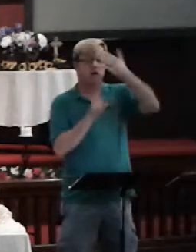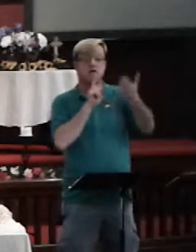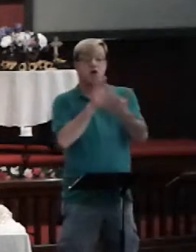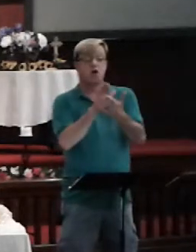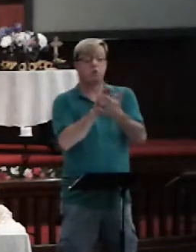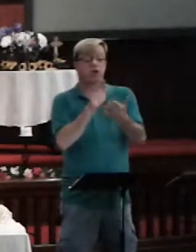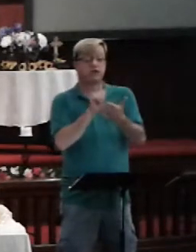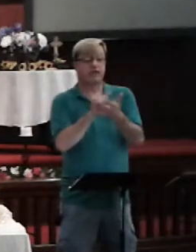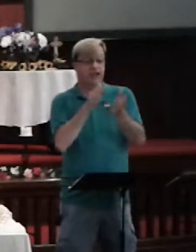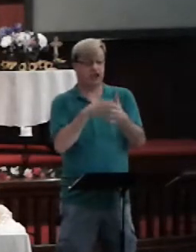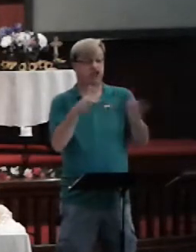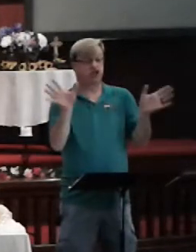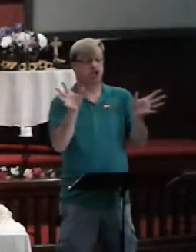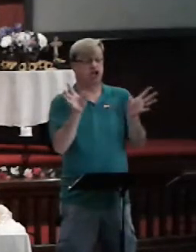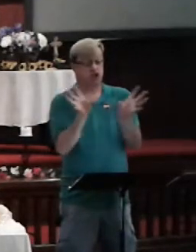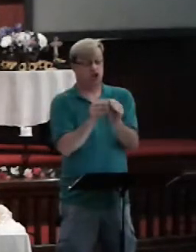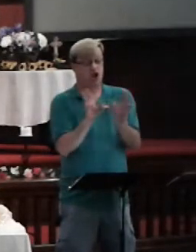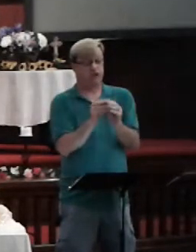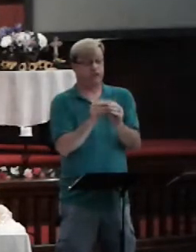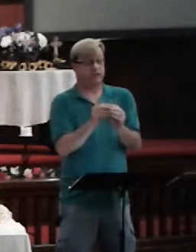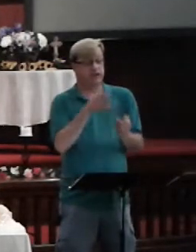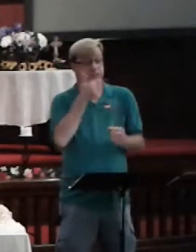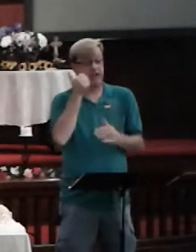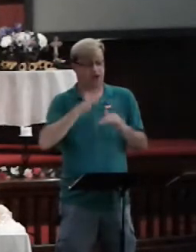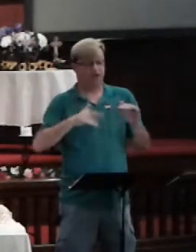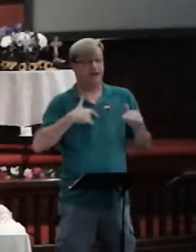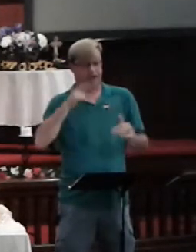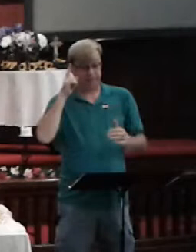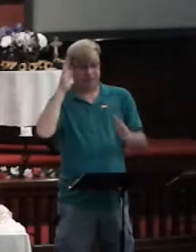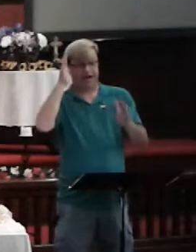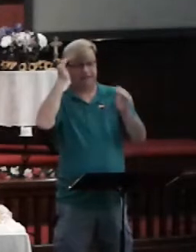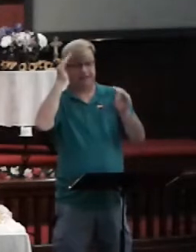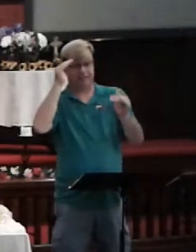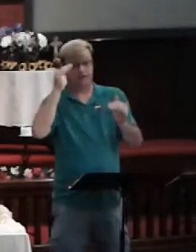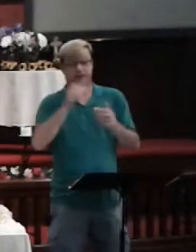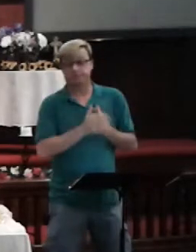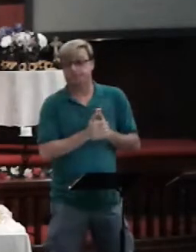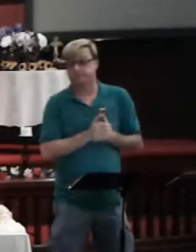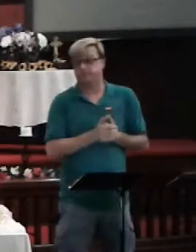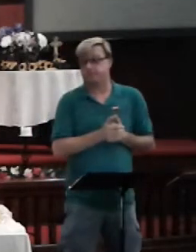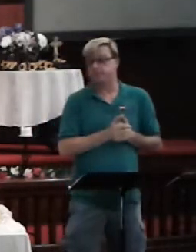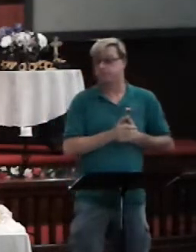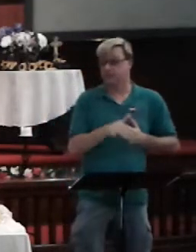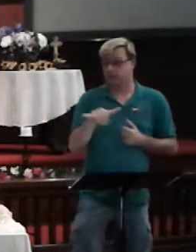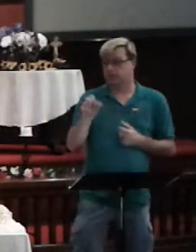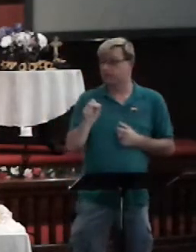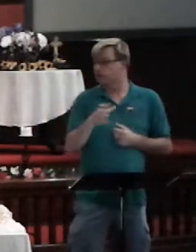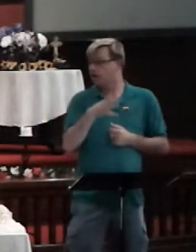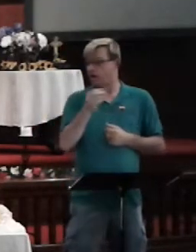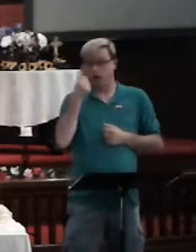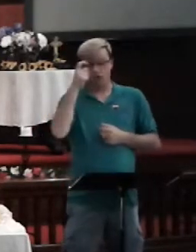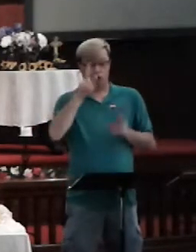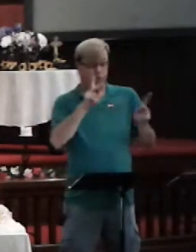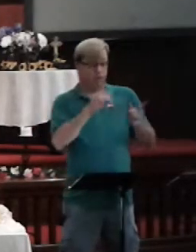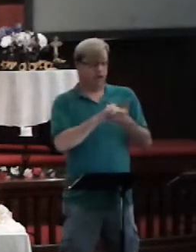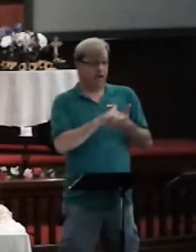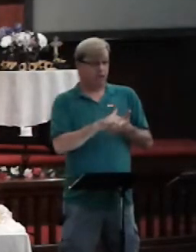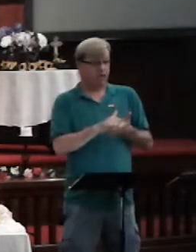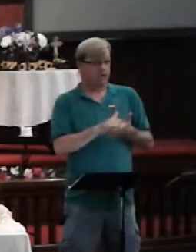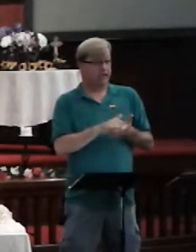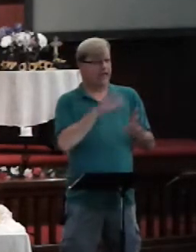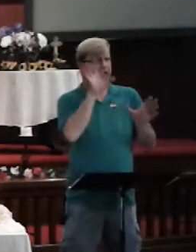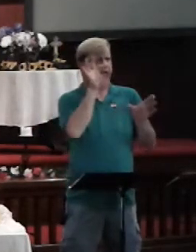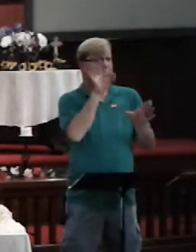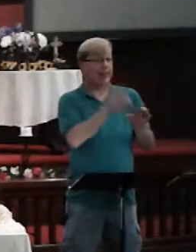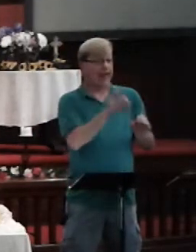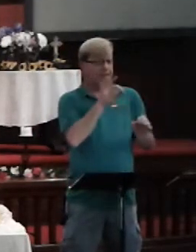Praises that General Conference was a lot better than I was anticipating it was going to be. Yes, and for the people that were less